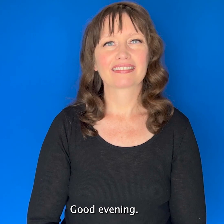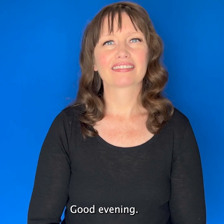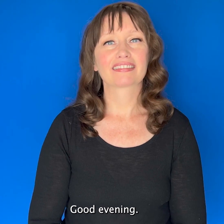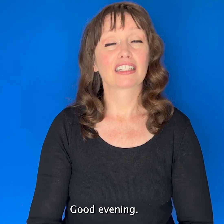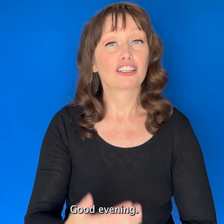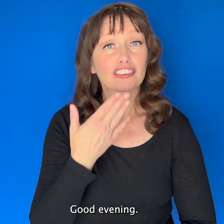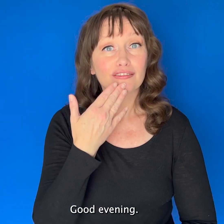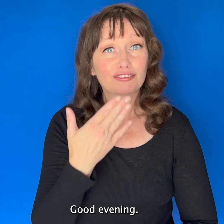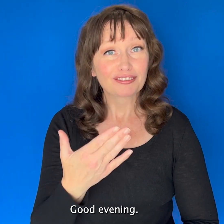Good evening.